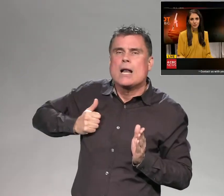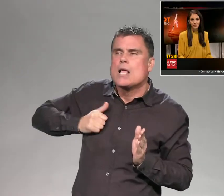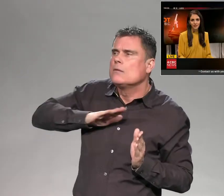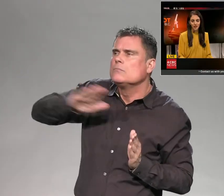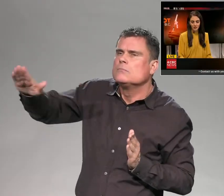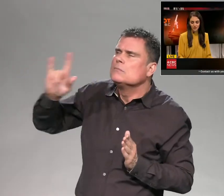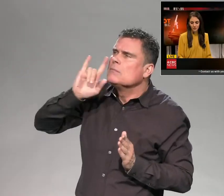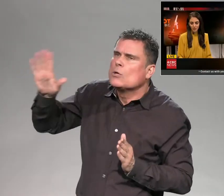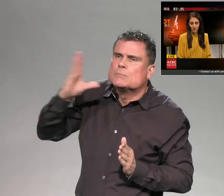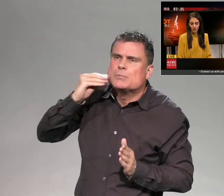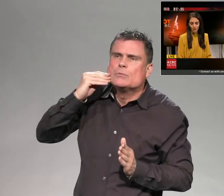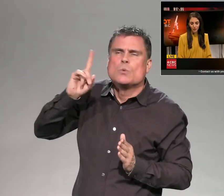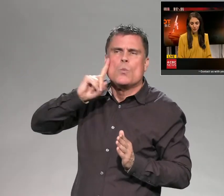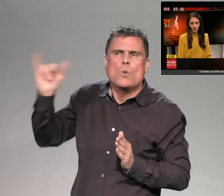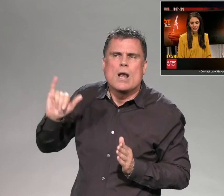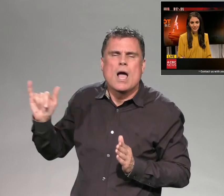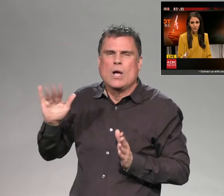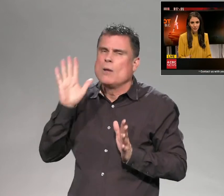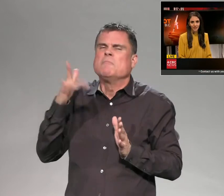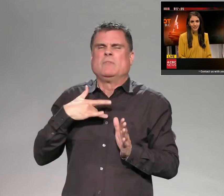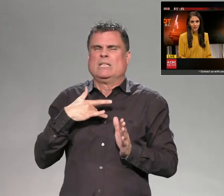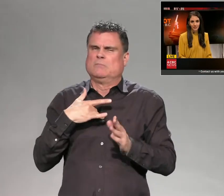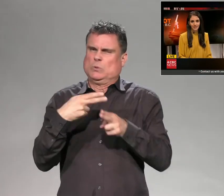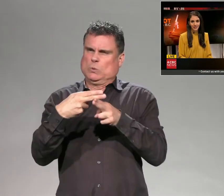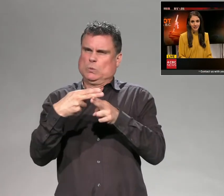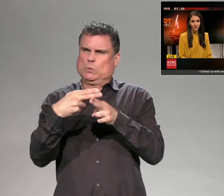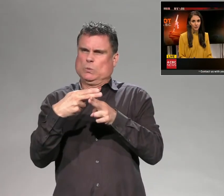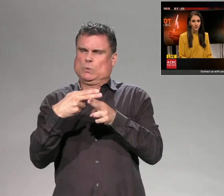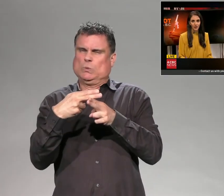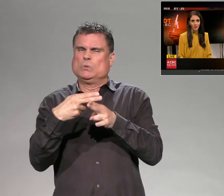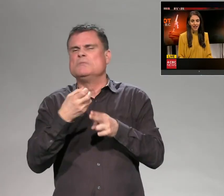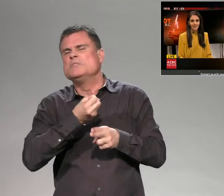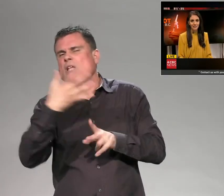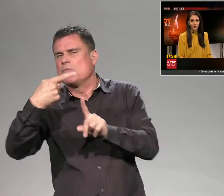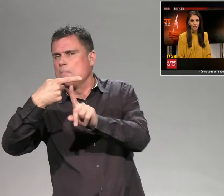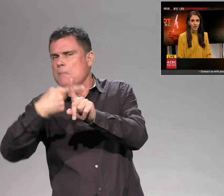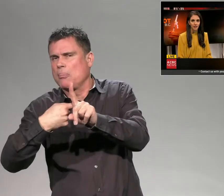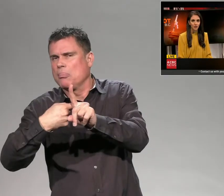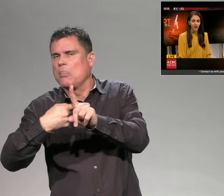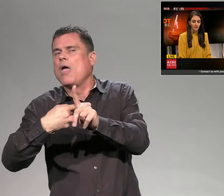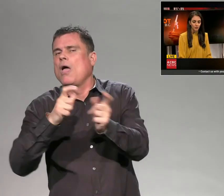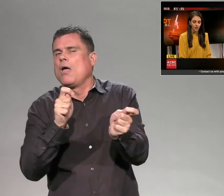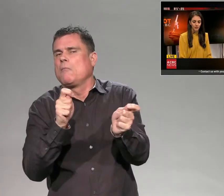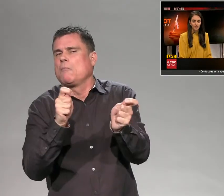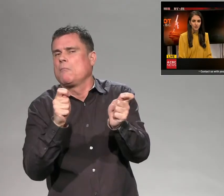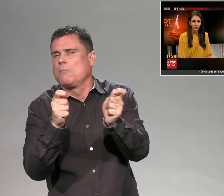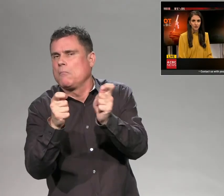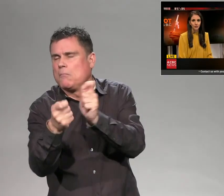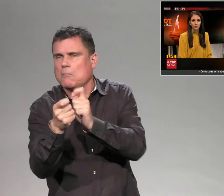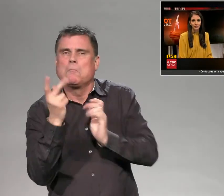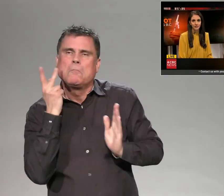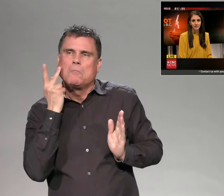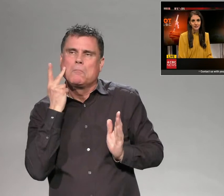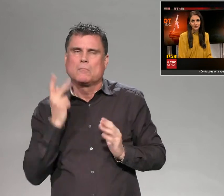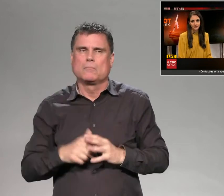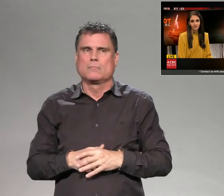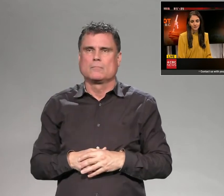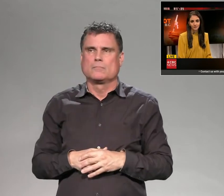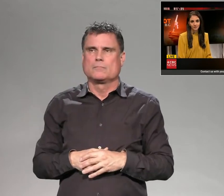And just quickly here, Dr. Henry, when you talk about, yes, we can hang out inside without masks, are we talking after 1 dose or 2